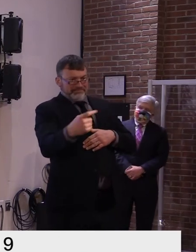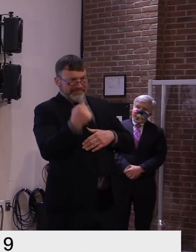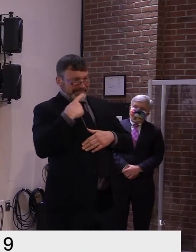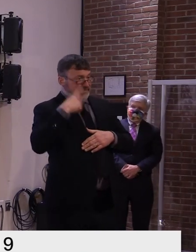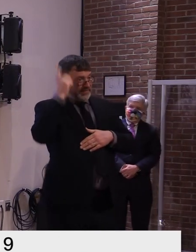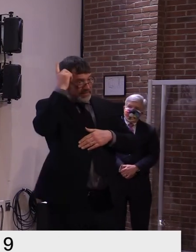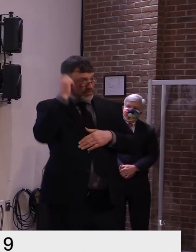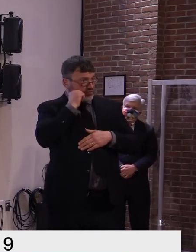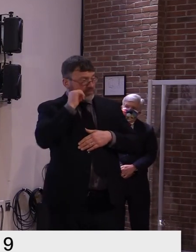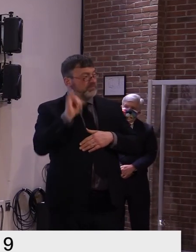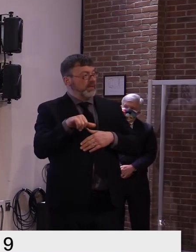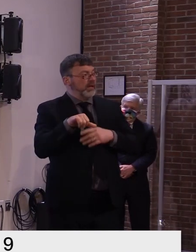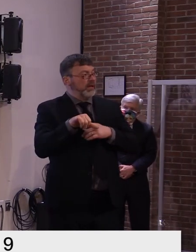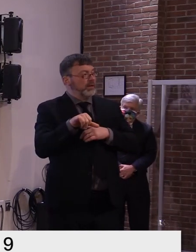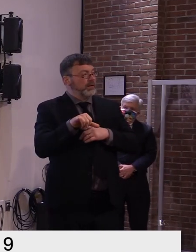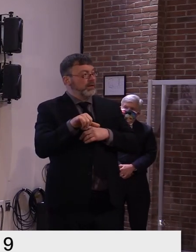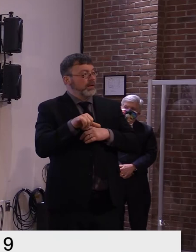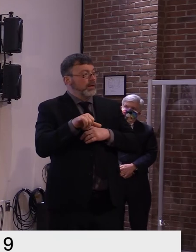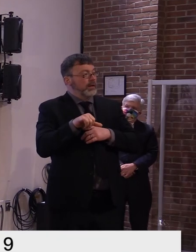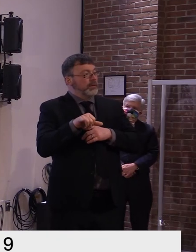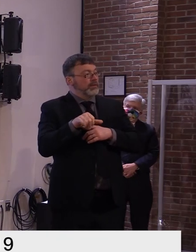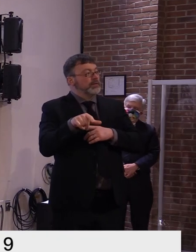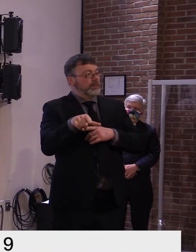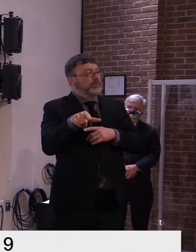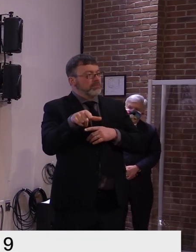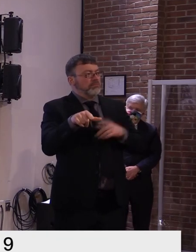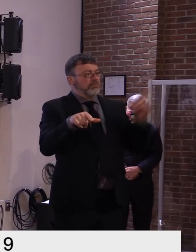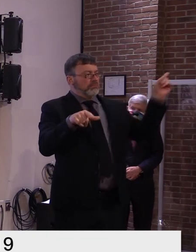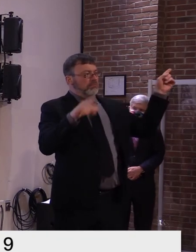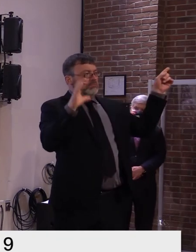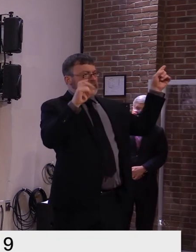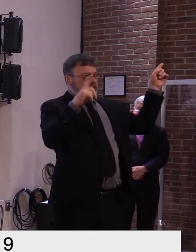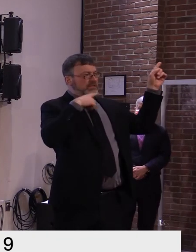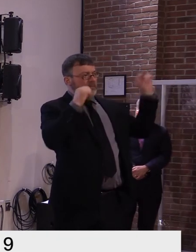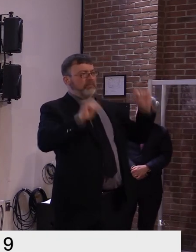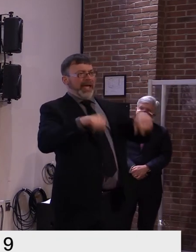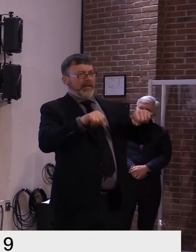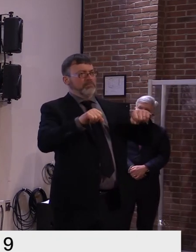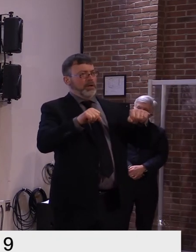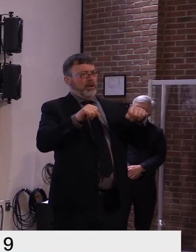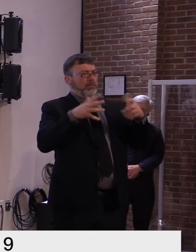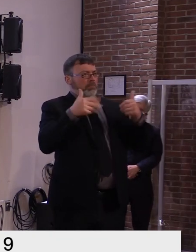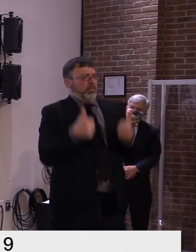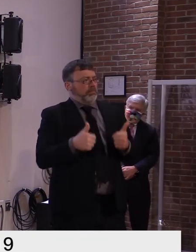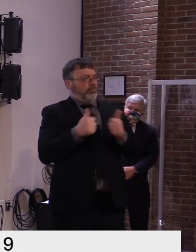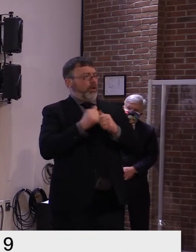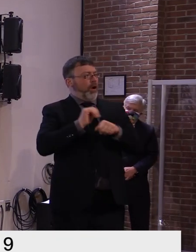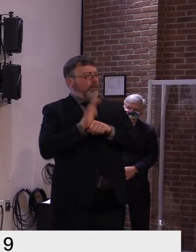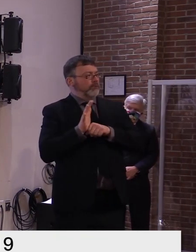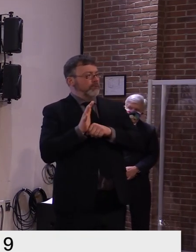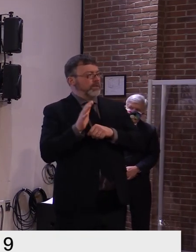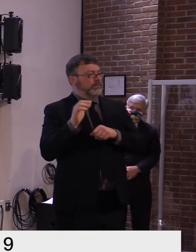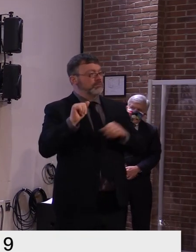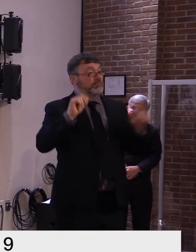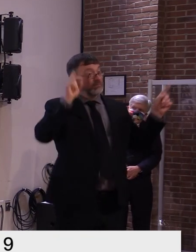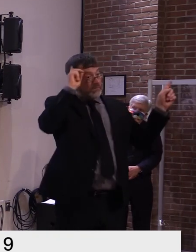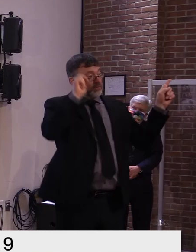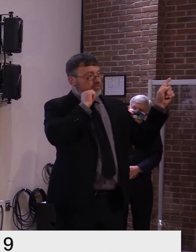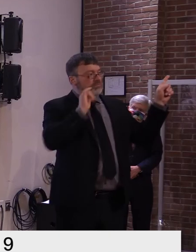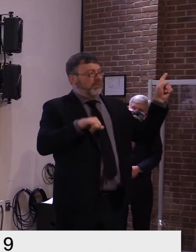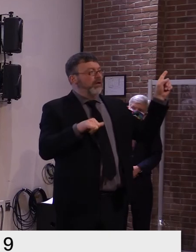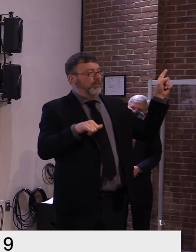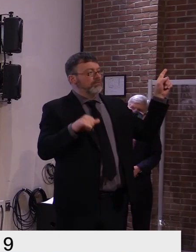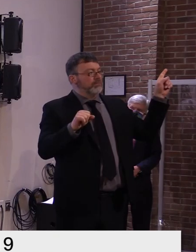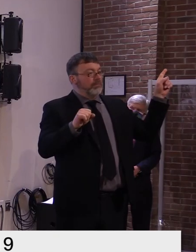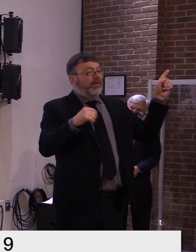syndrome often have some of these other conditions like cancer or heart disease that would put them at increased risk, but